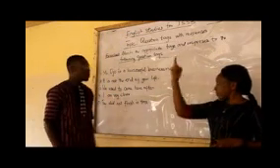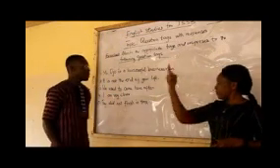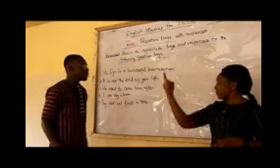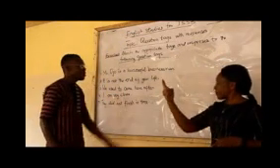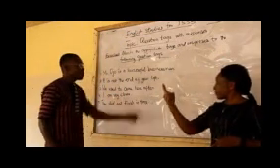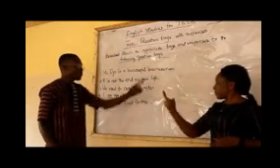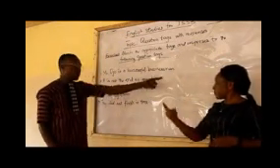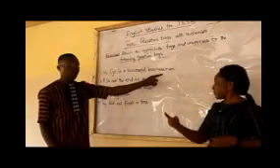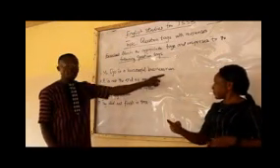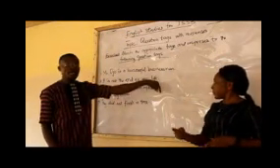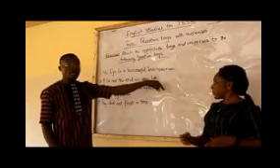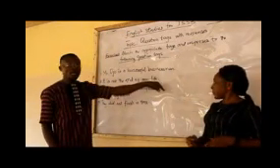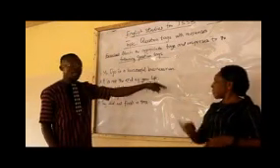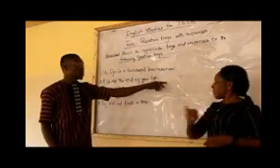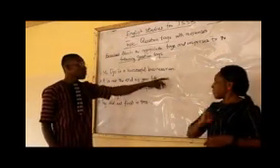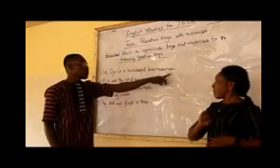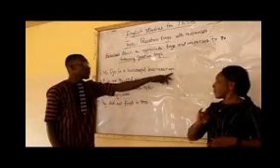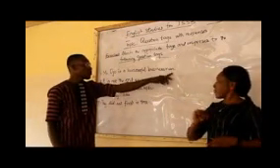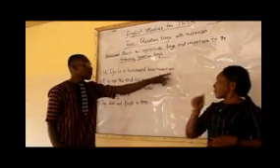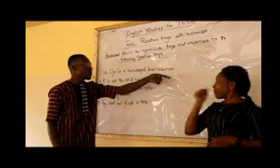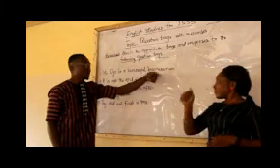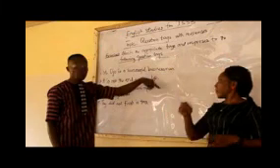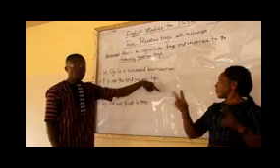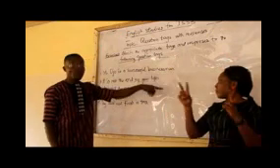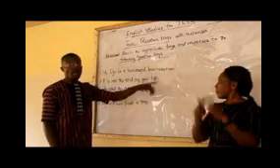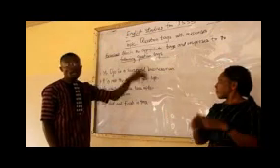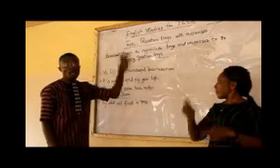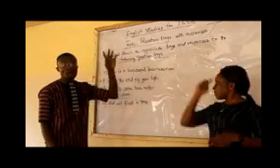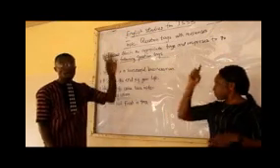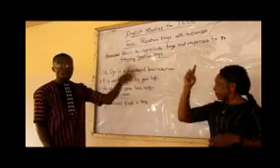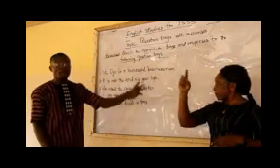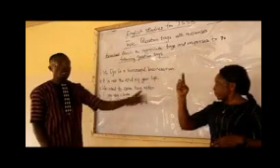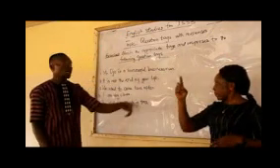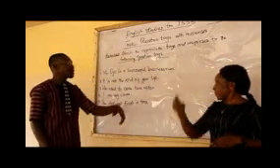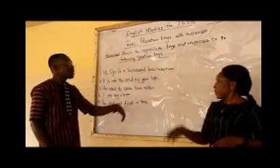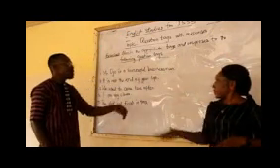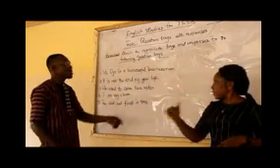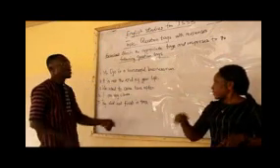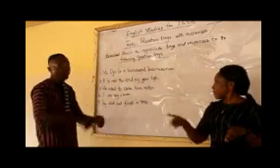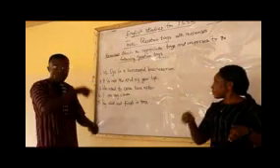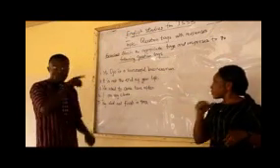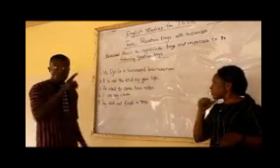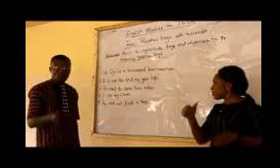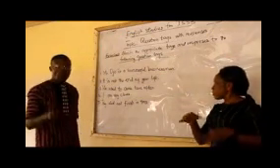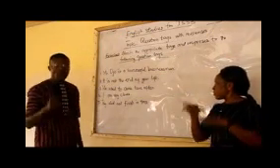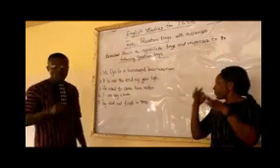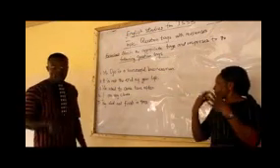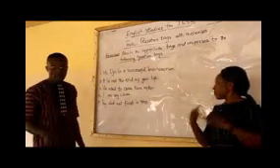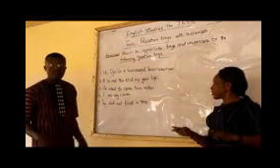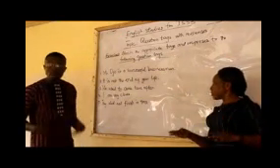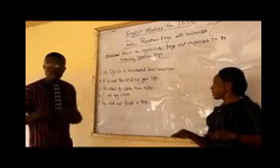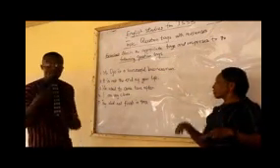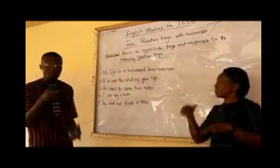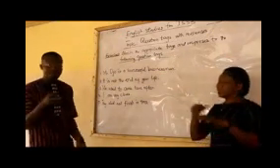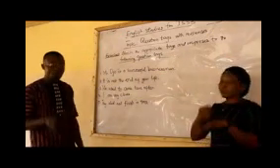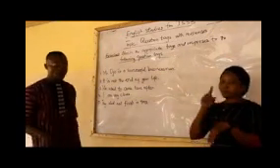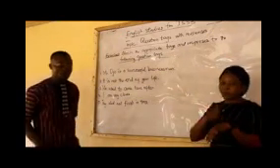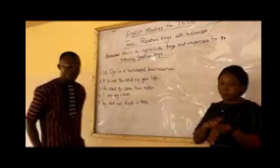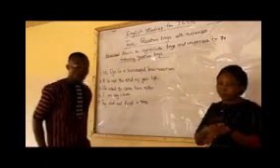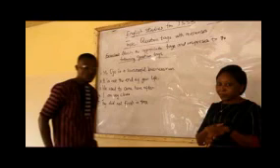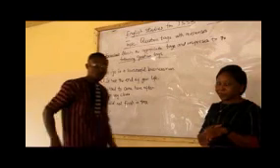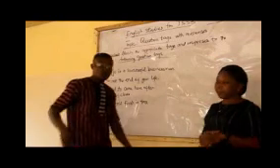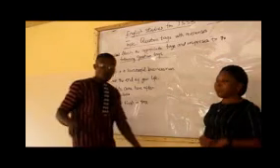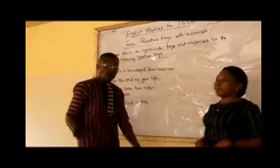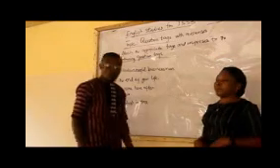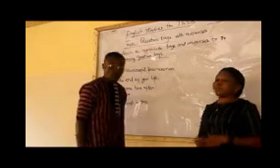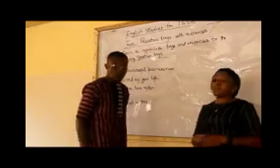we used to do it? Form the tag, remove the full stop and put the comma, and form the tag, then apply the appropriate